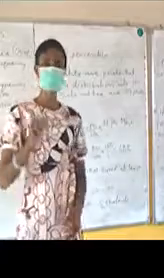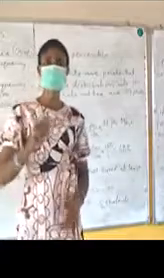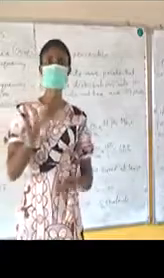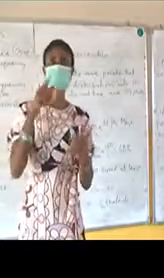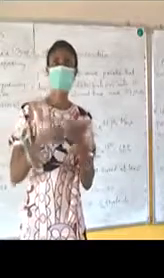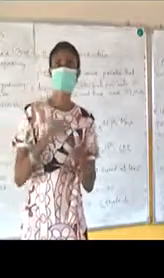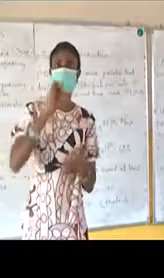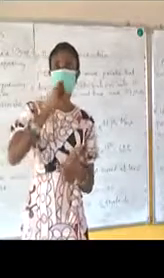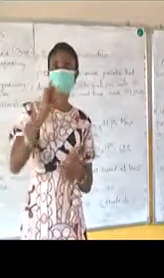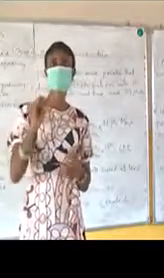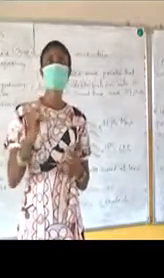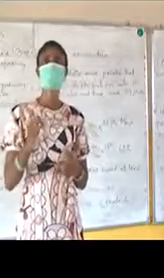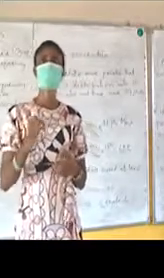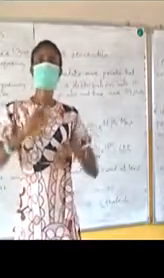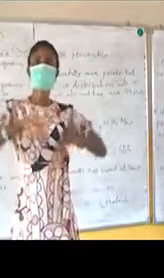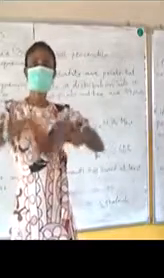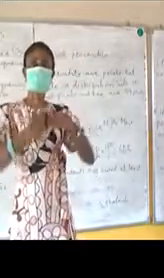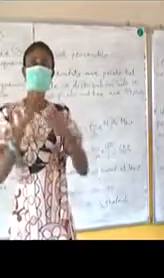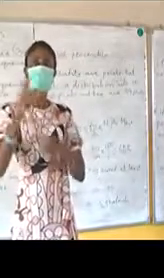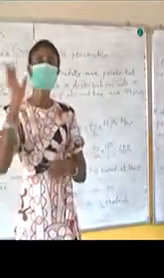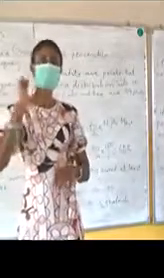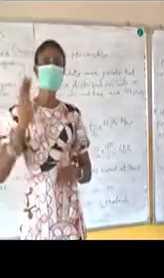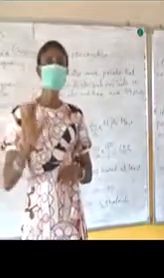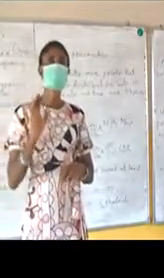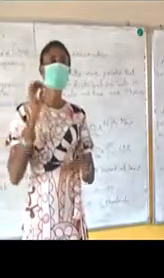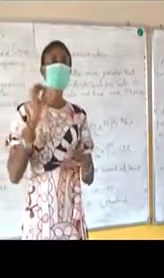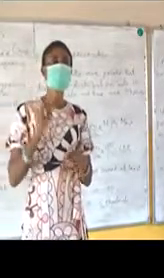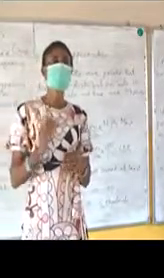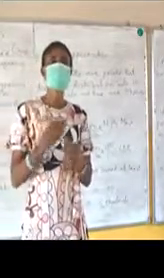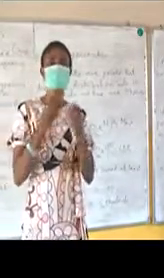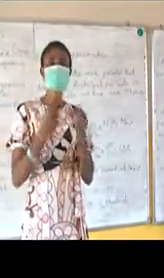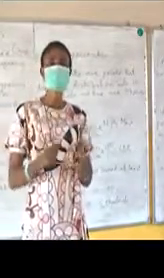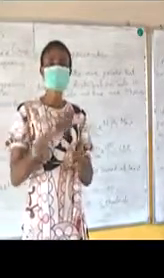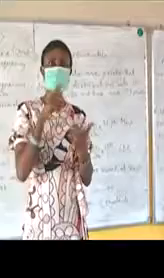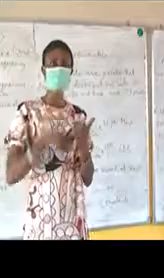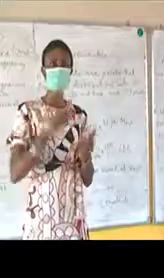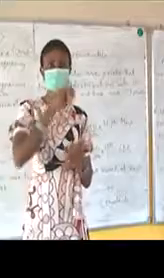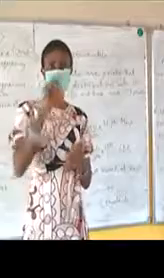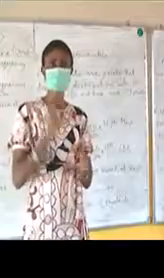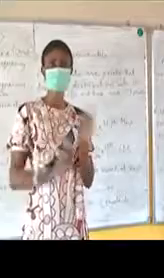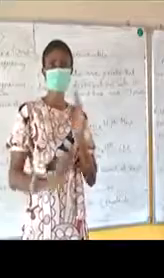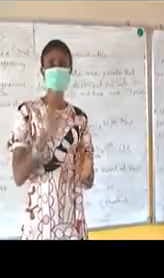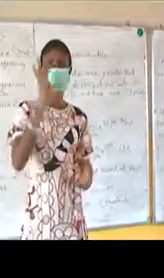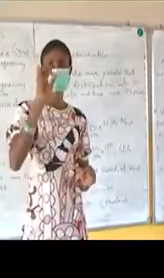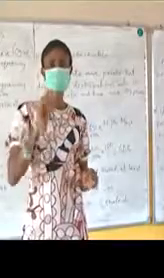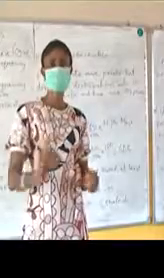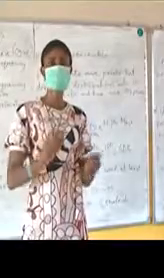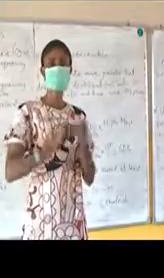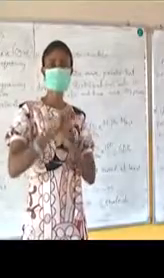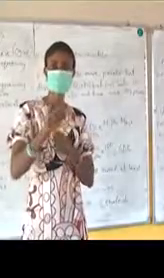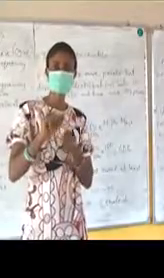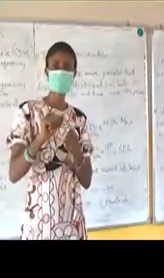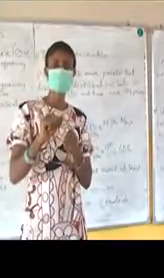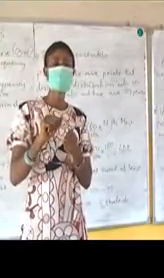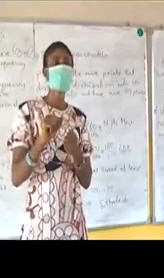is how you approach the question. If 80% of the students are to fail, then 20%